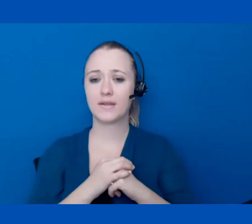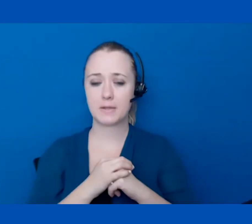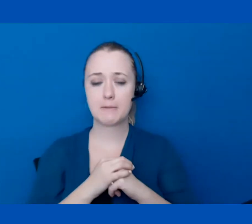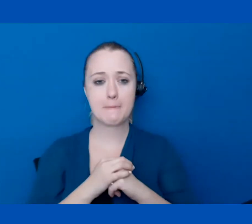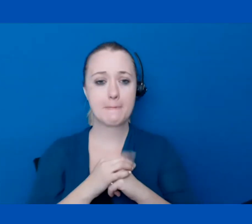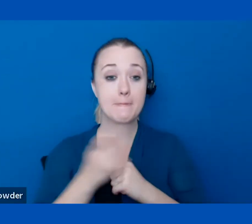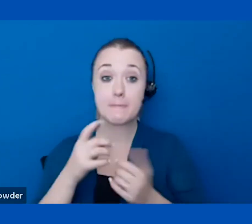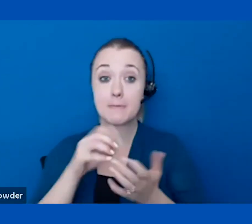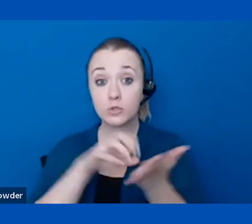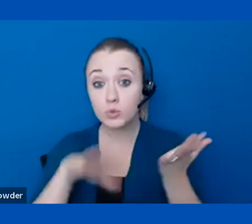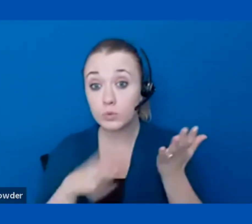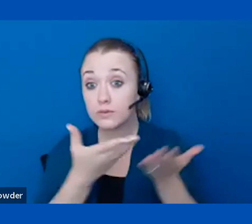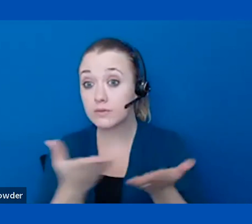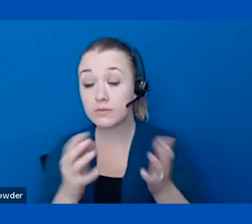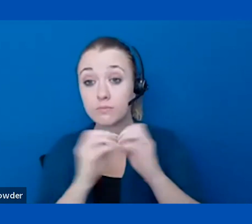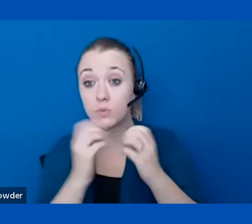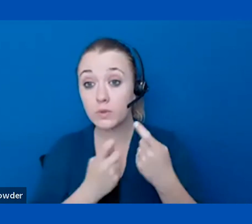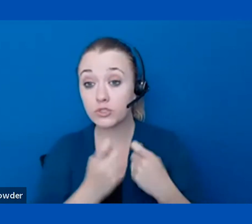Students, any questions?